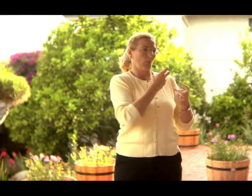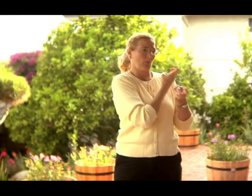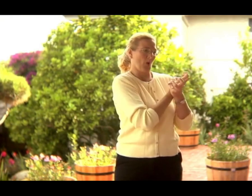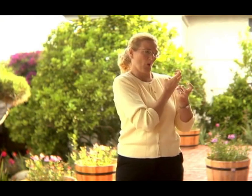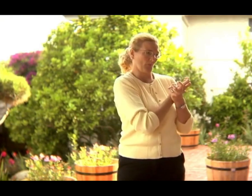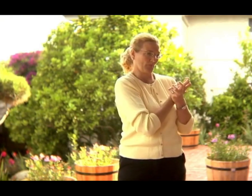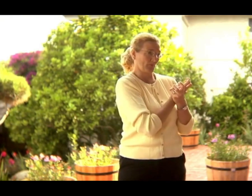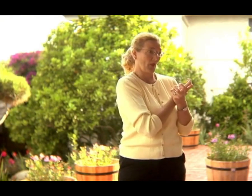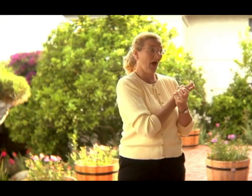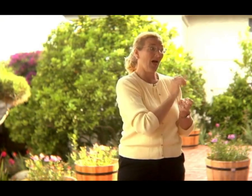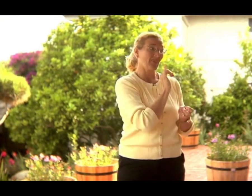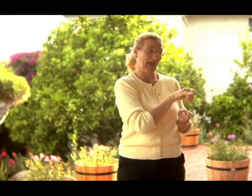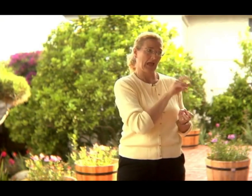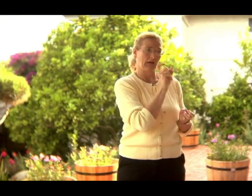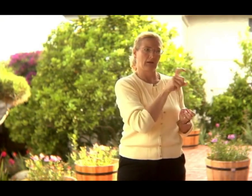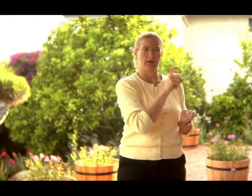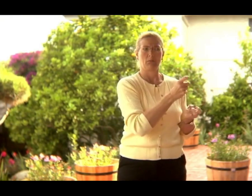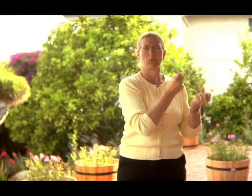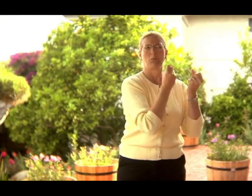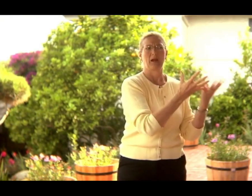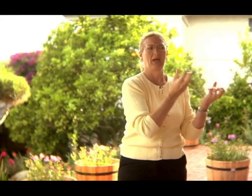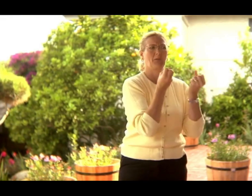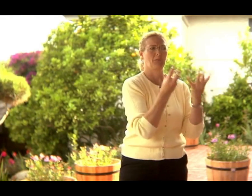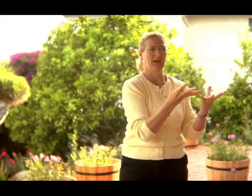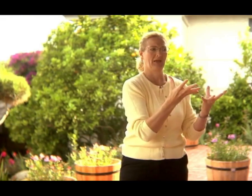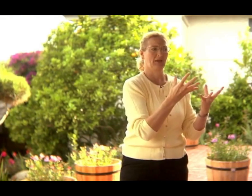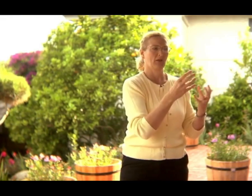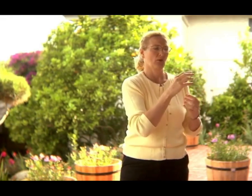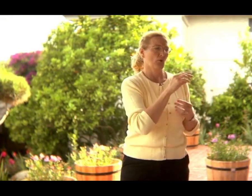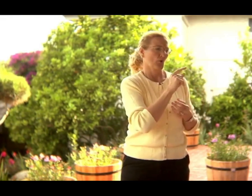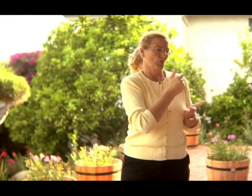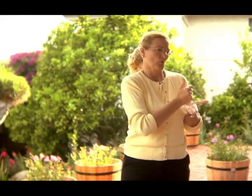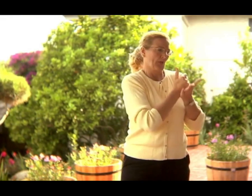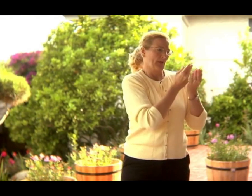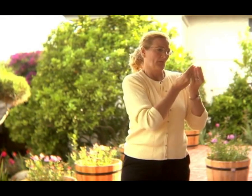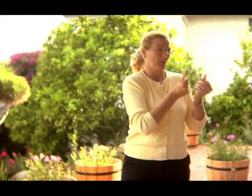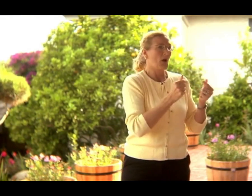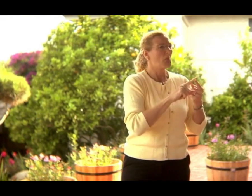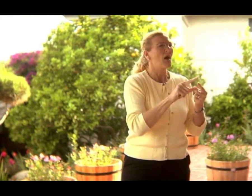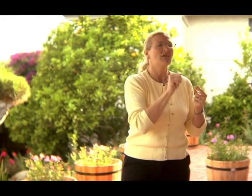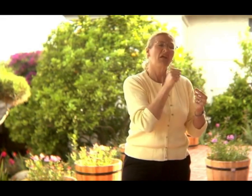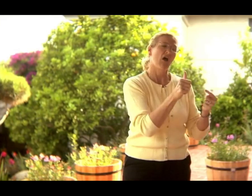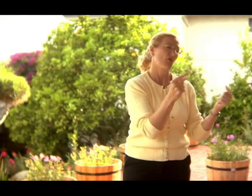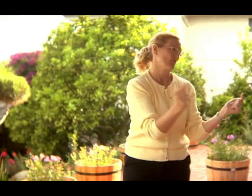bone. This usually requires multiple treatments, but is painless.